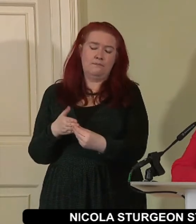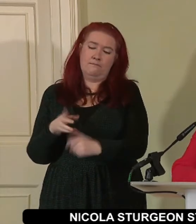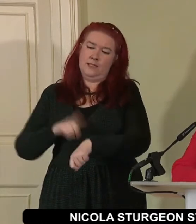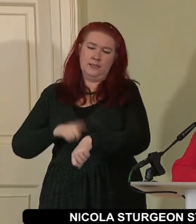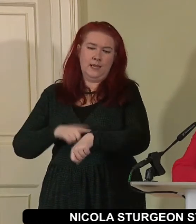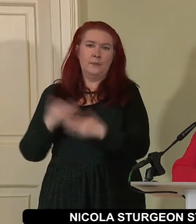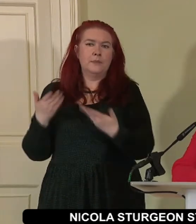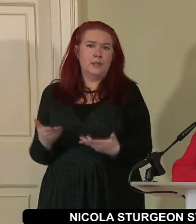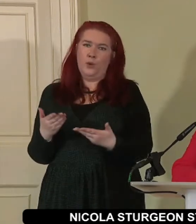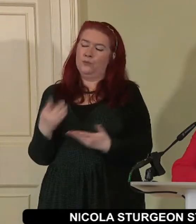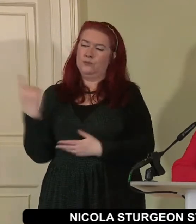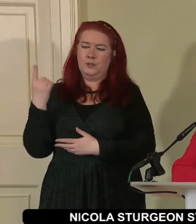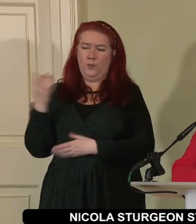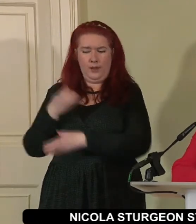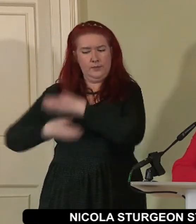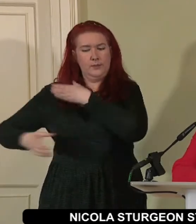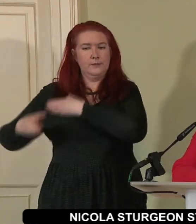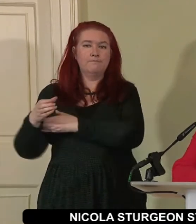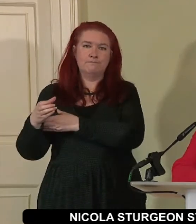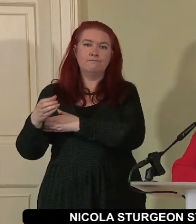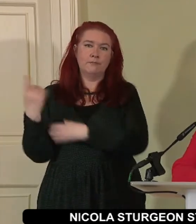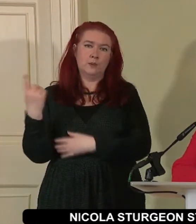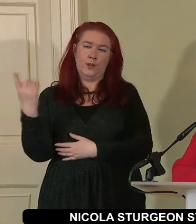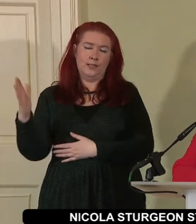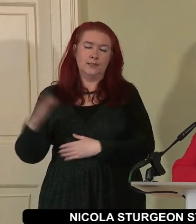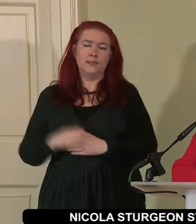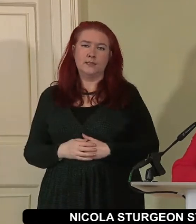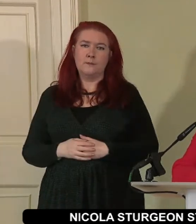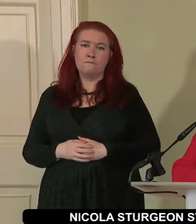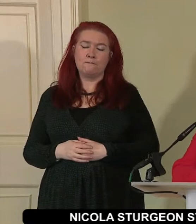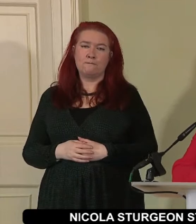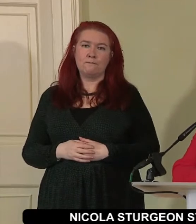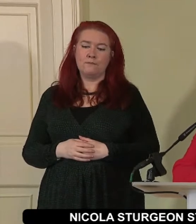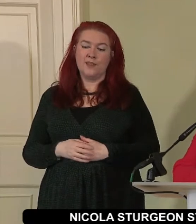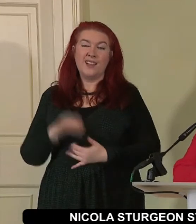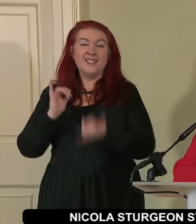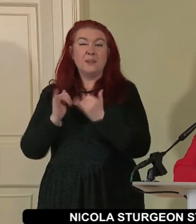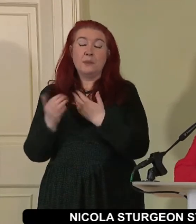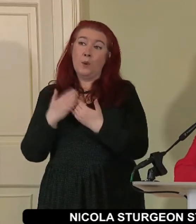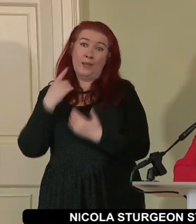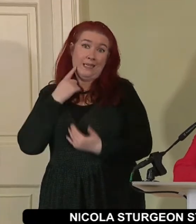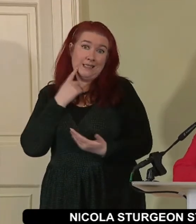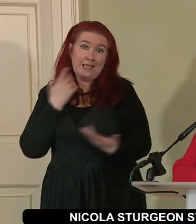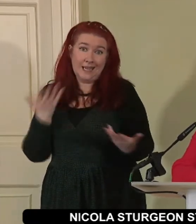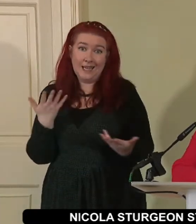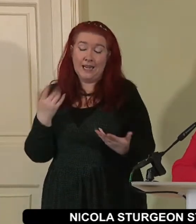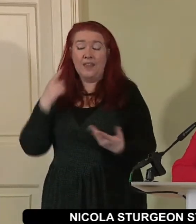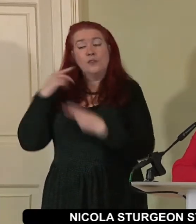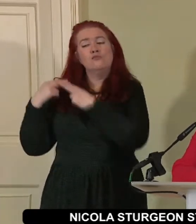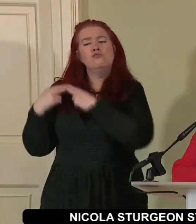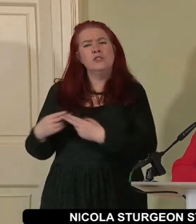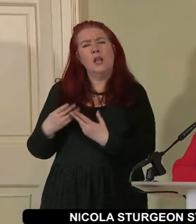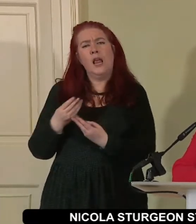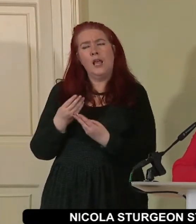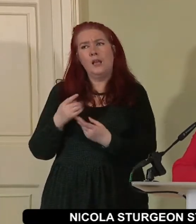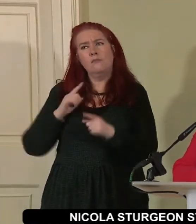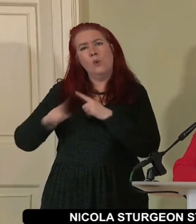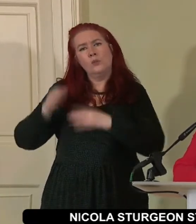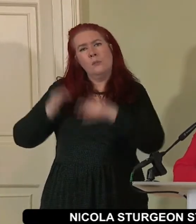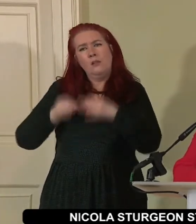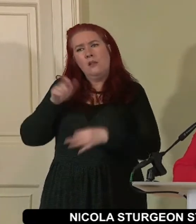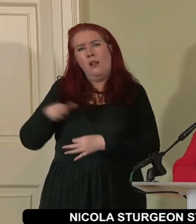for someone else. I think the easier sometimes thing to do, and the thing that traditionally politicians tend to